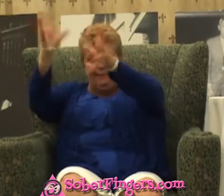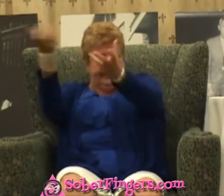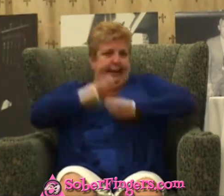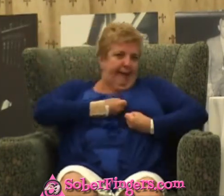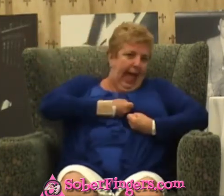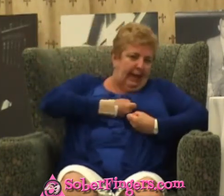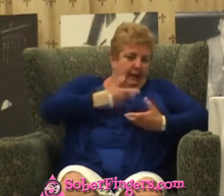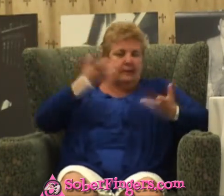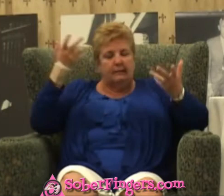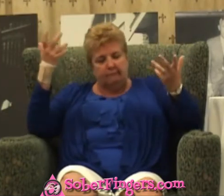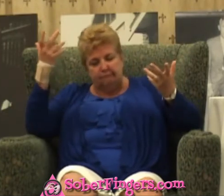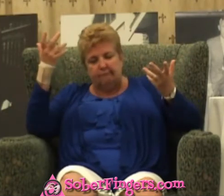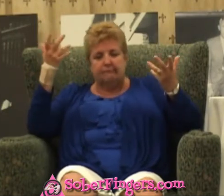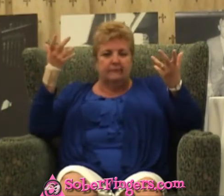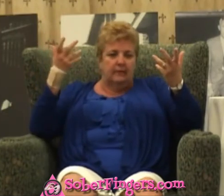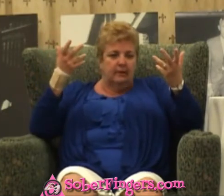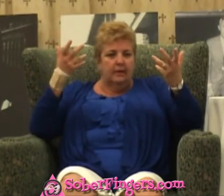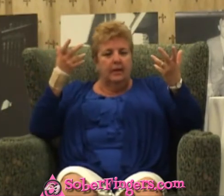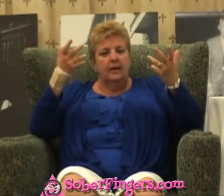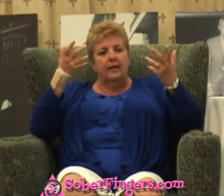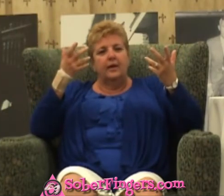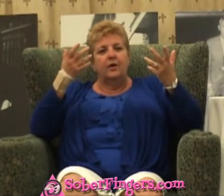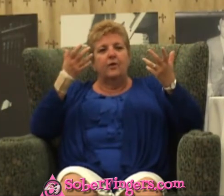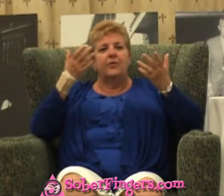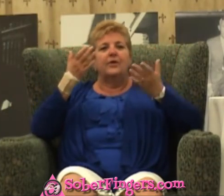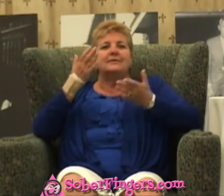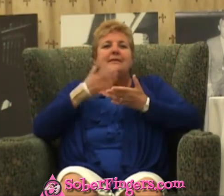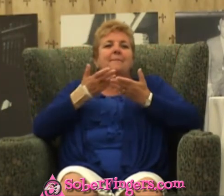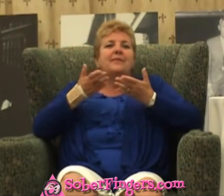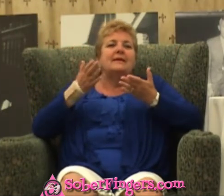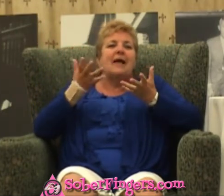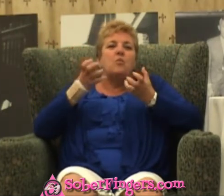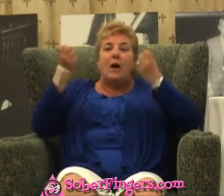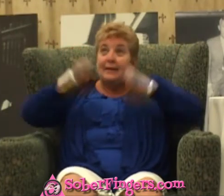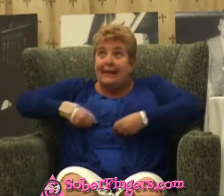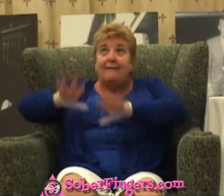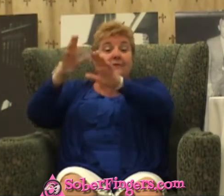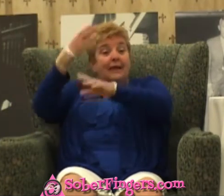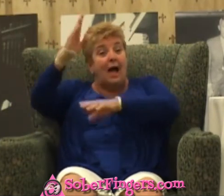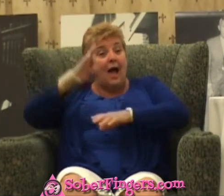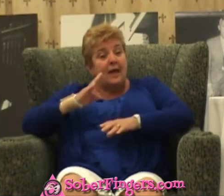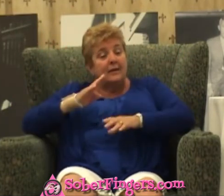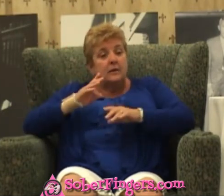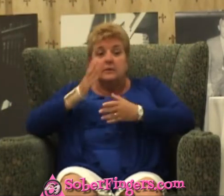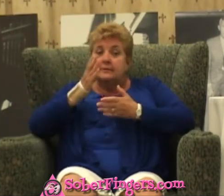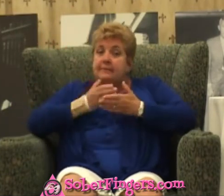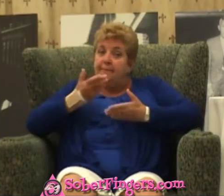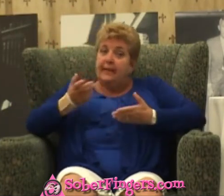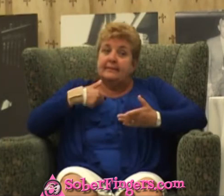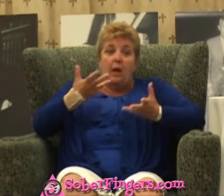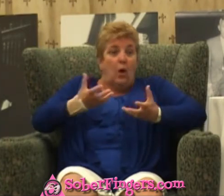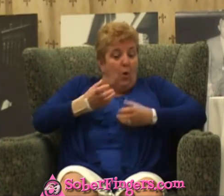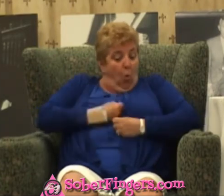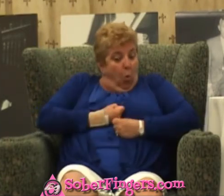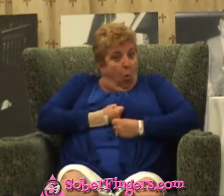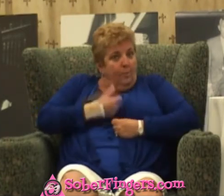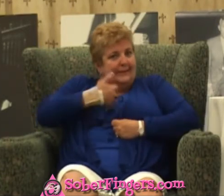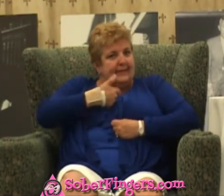know, there are things that I want to give him all the way and things I don't, and so I learned to dance. I began to learn to dance, and that's how I